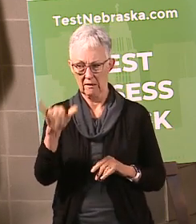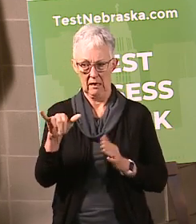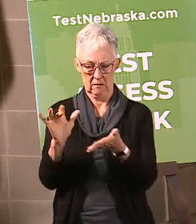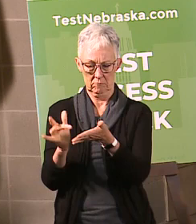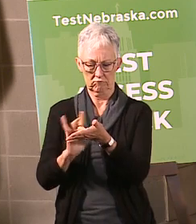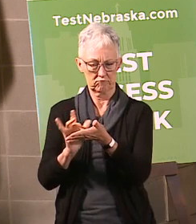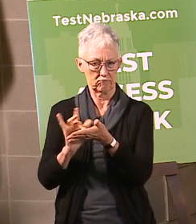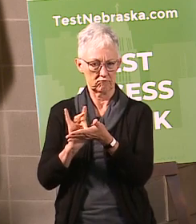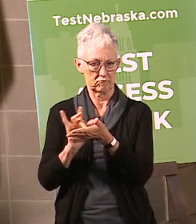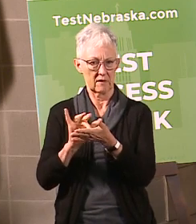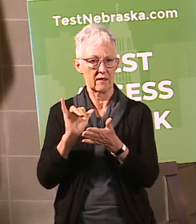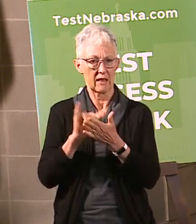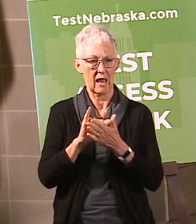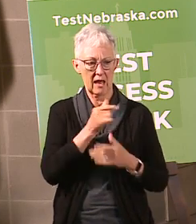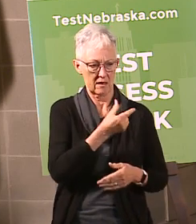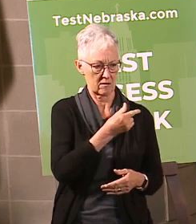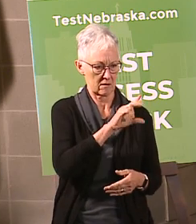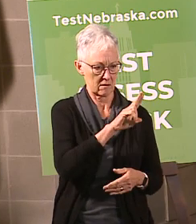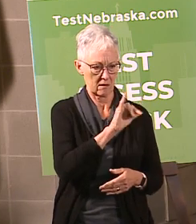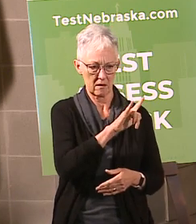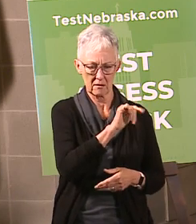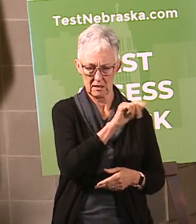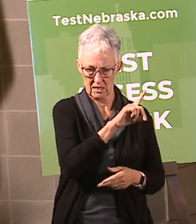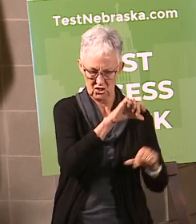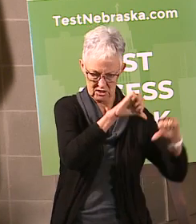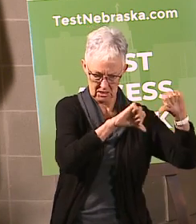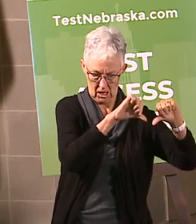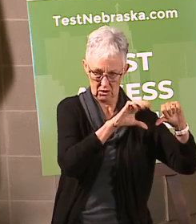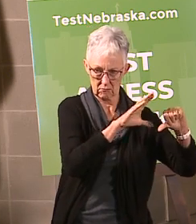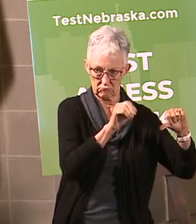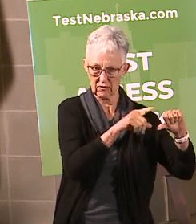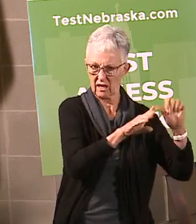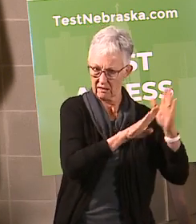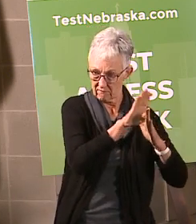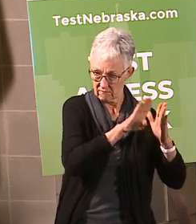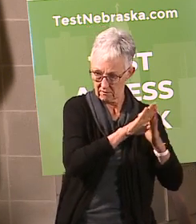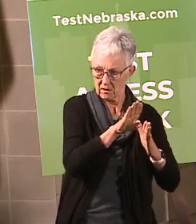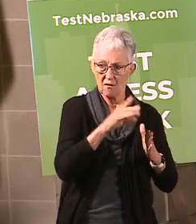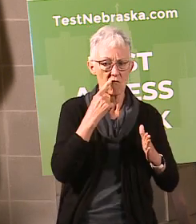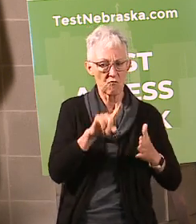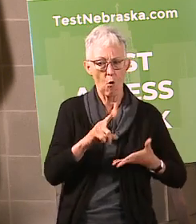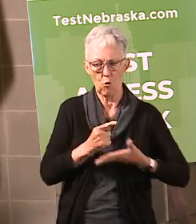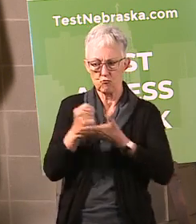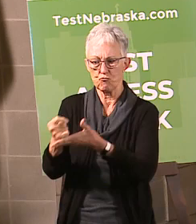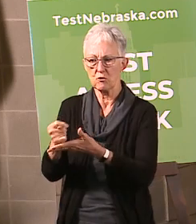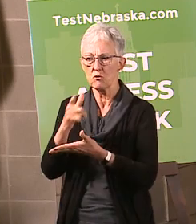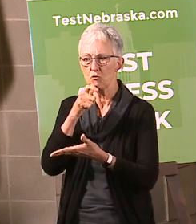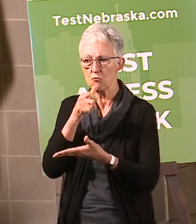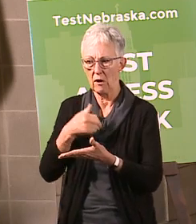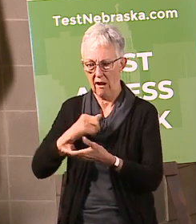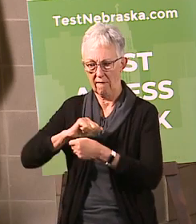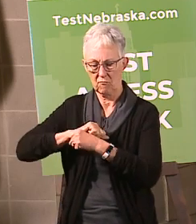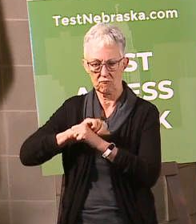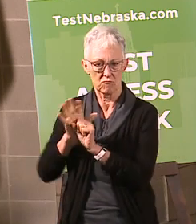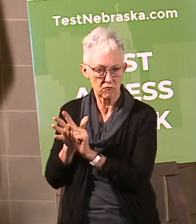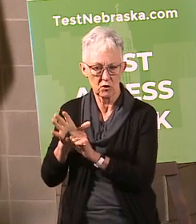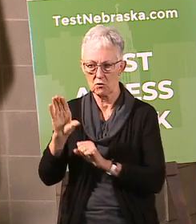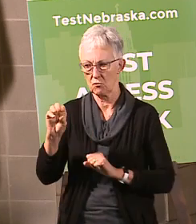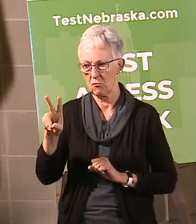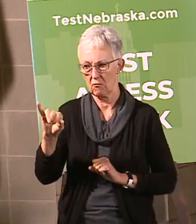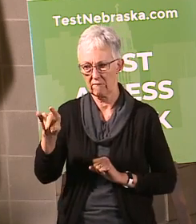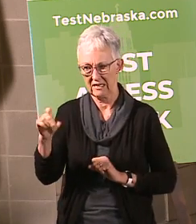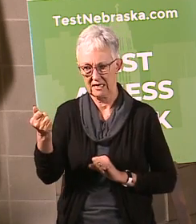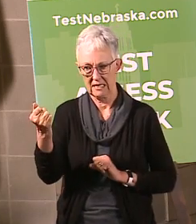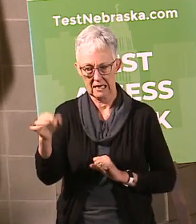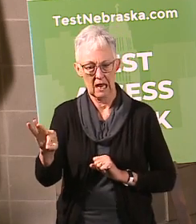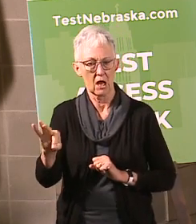drug that Gilead Sciences has been developing as a treatment for coronavirus. It's used generally for people who are more severely impacted and have been on a